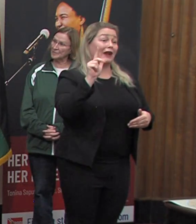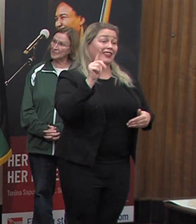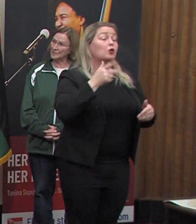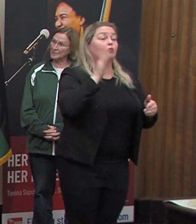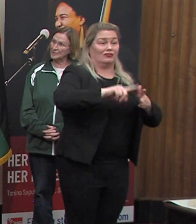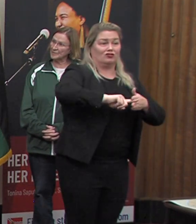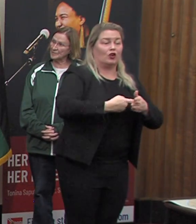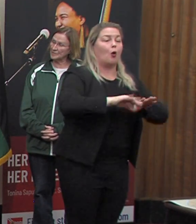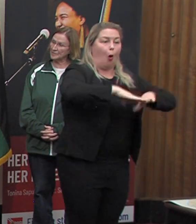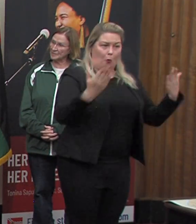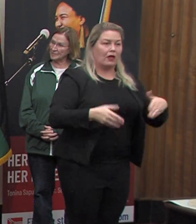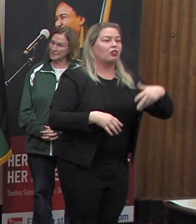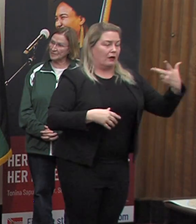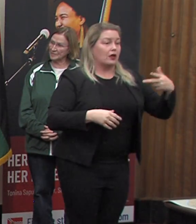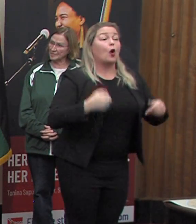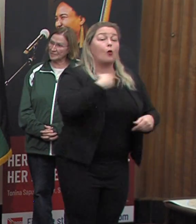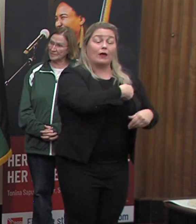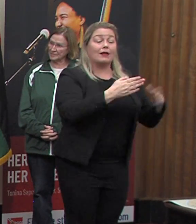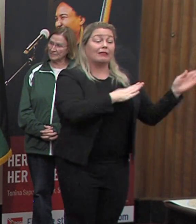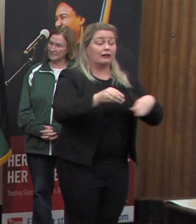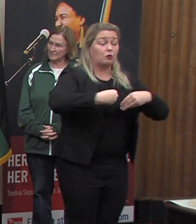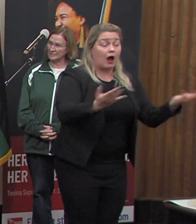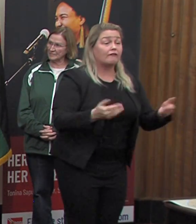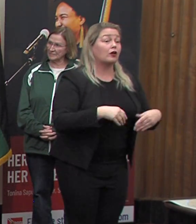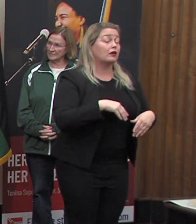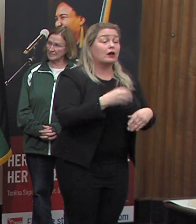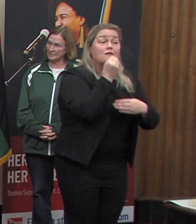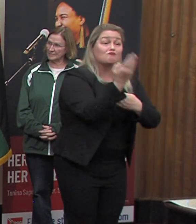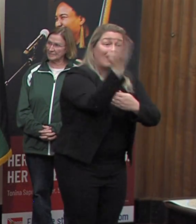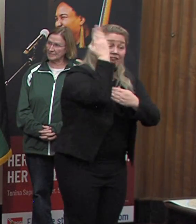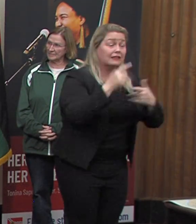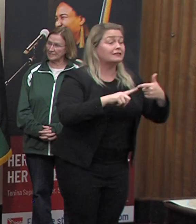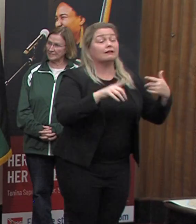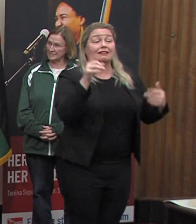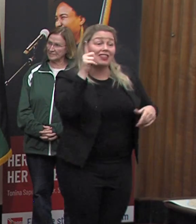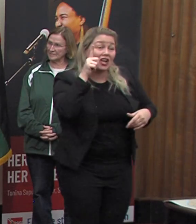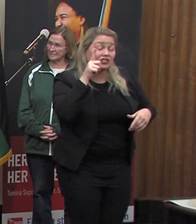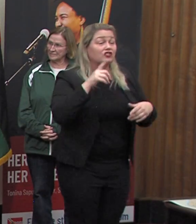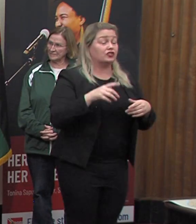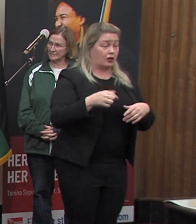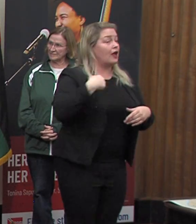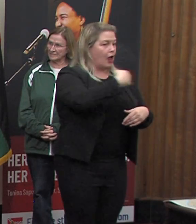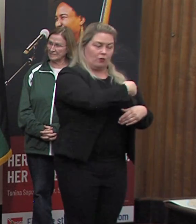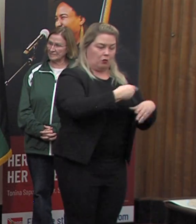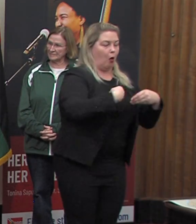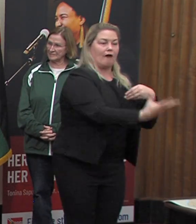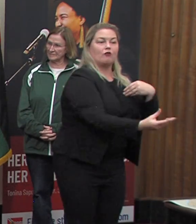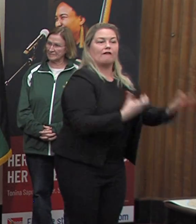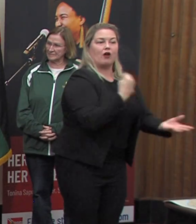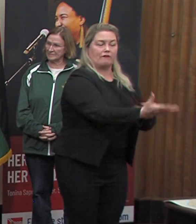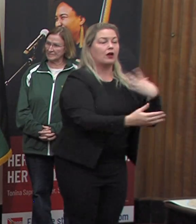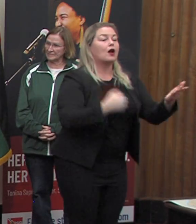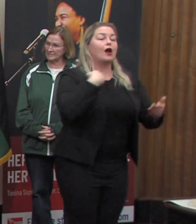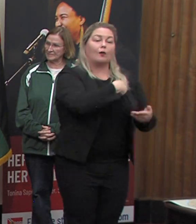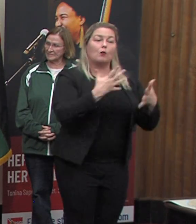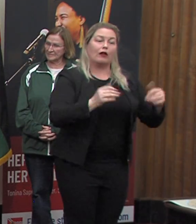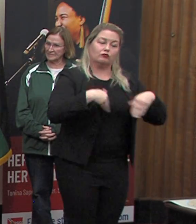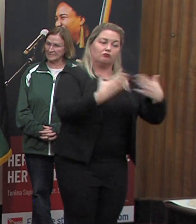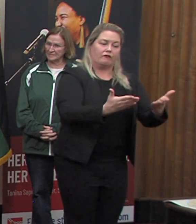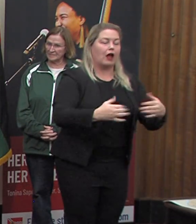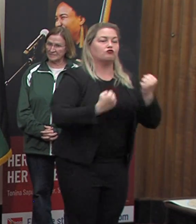to do that. We will offer breakfasts, we will offer lunches, and we will continue to feed and support our families through